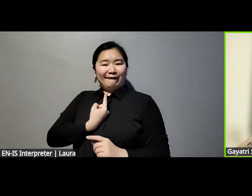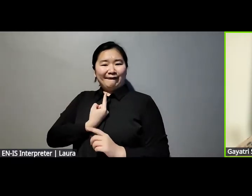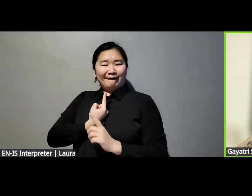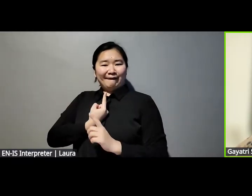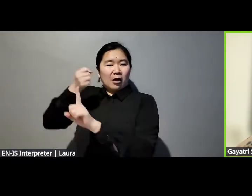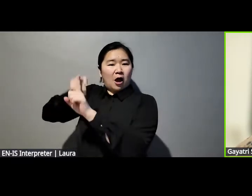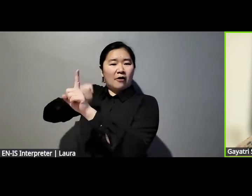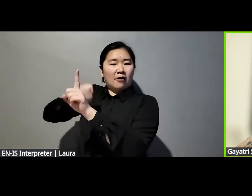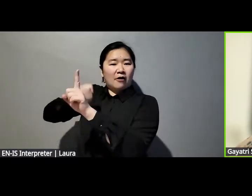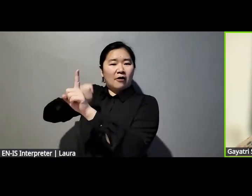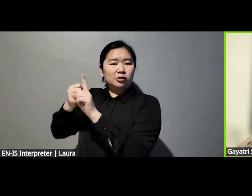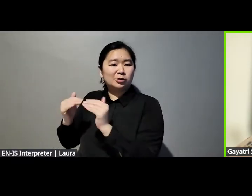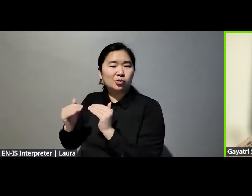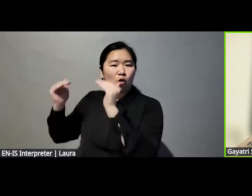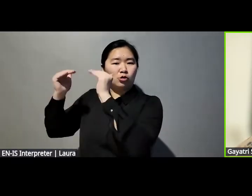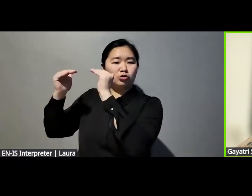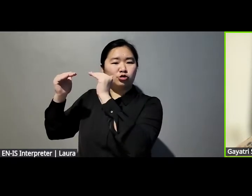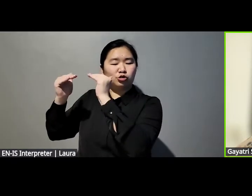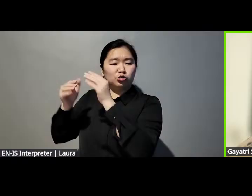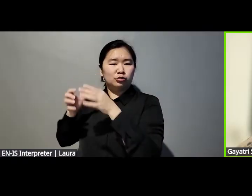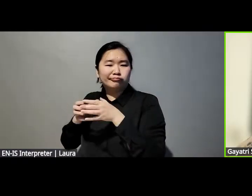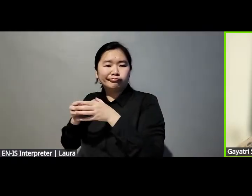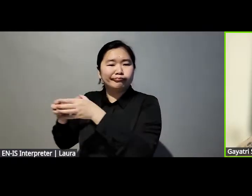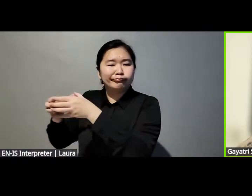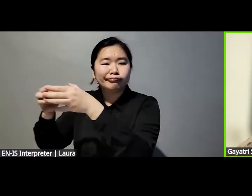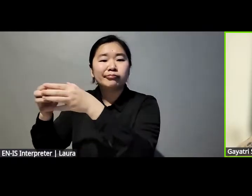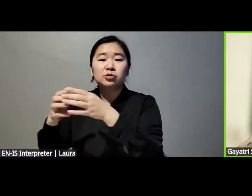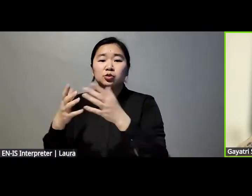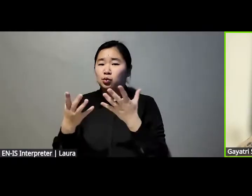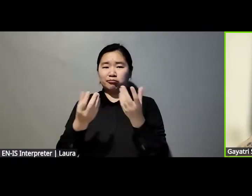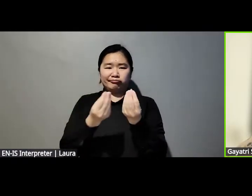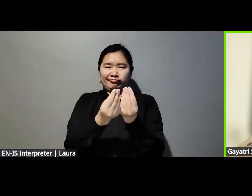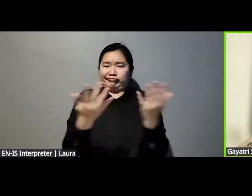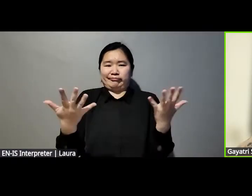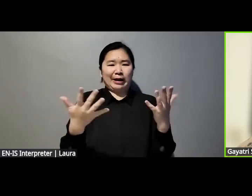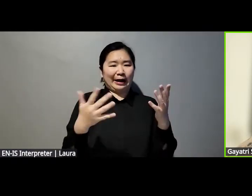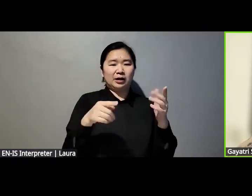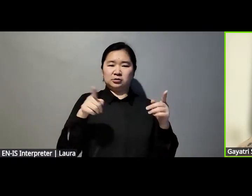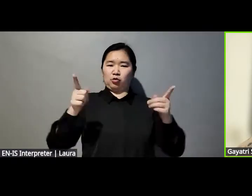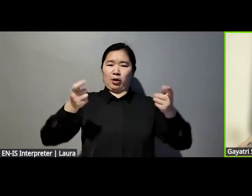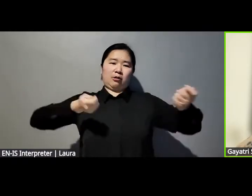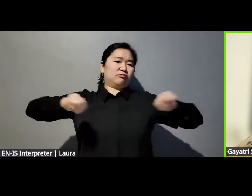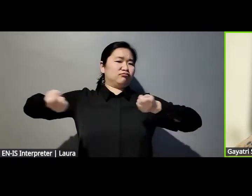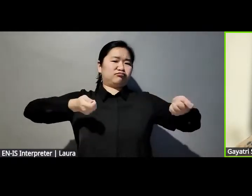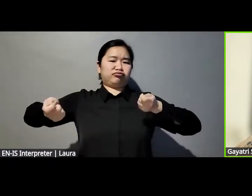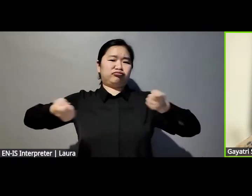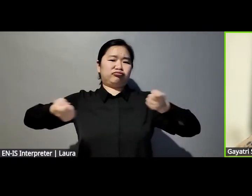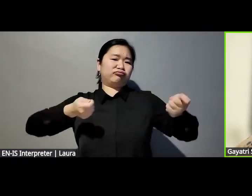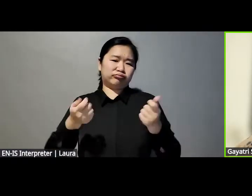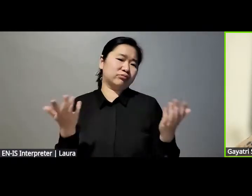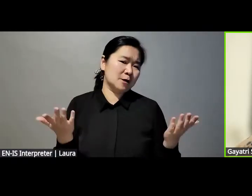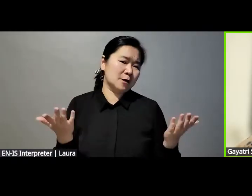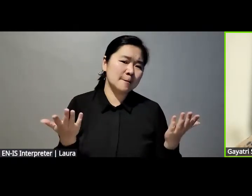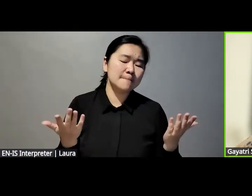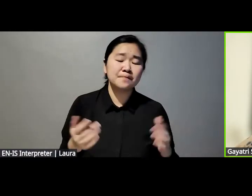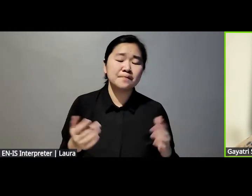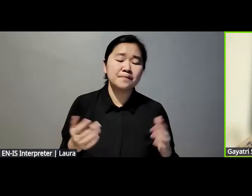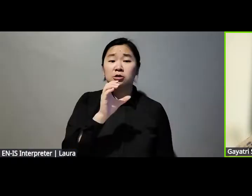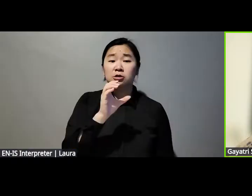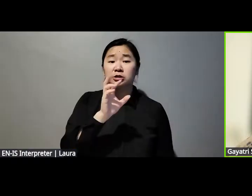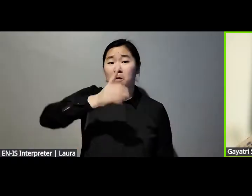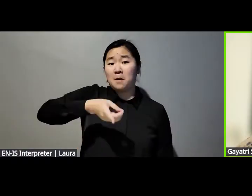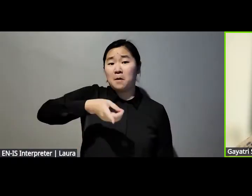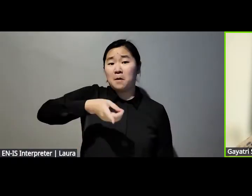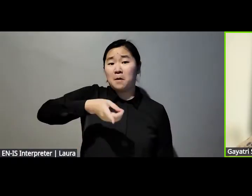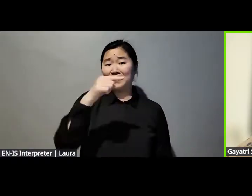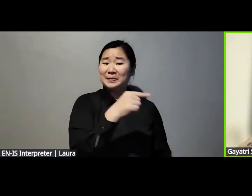work. IDA is a global network of organizations of persons with disabilities. Its role is to support the